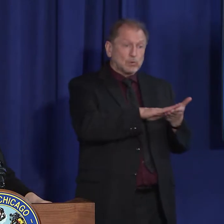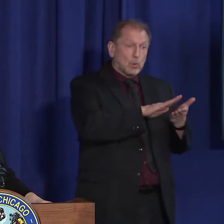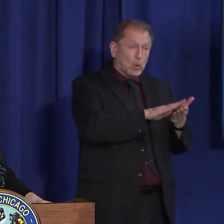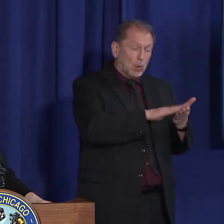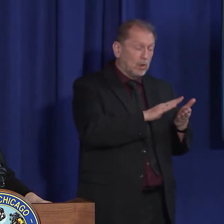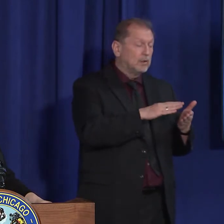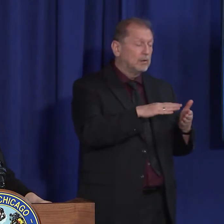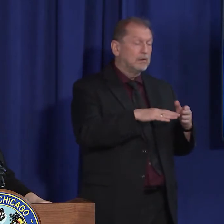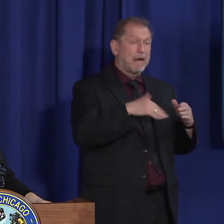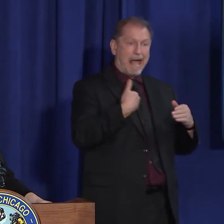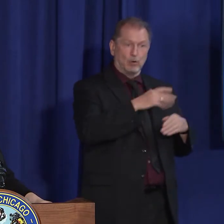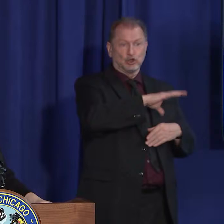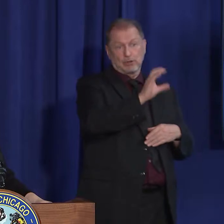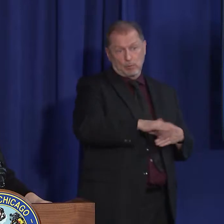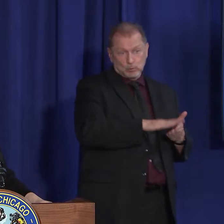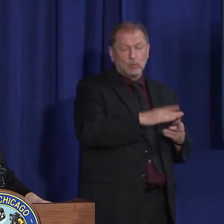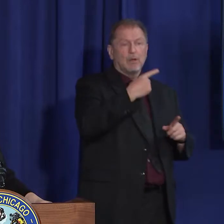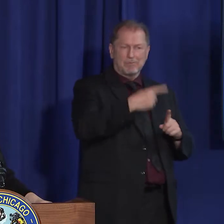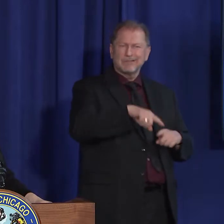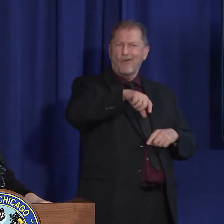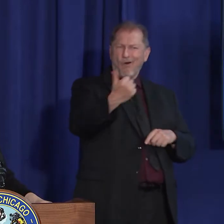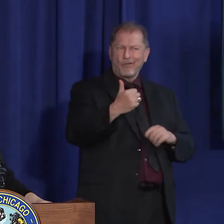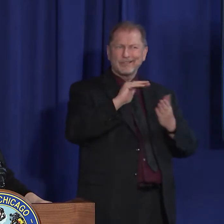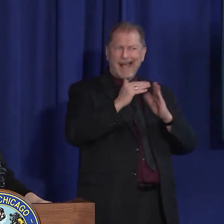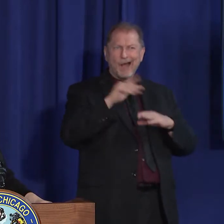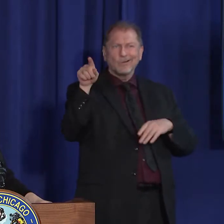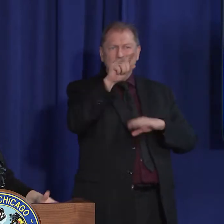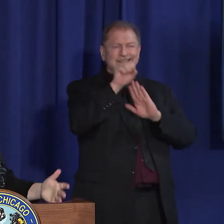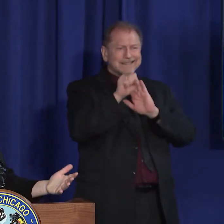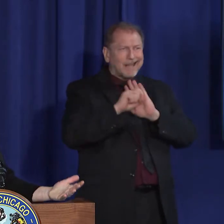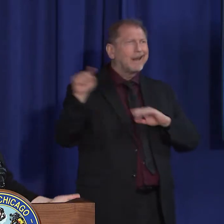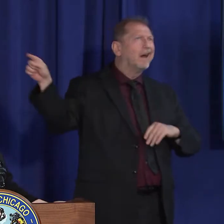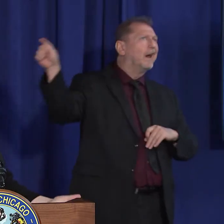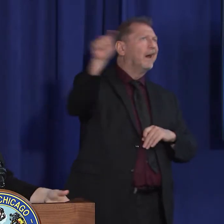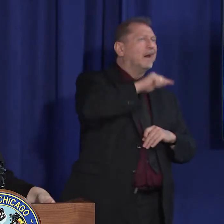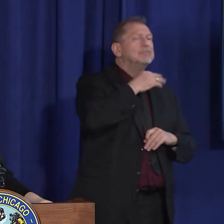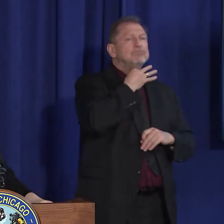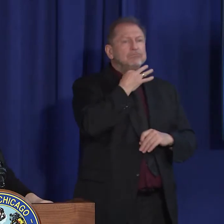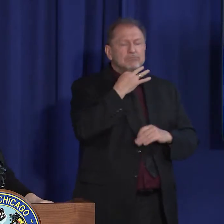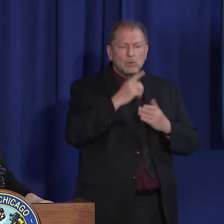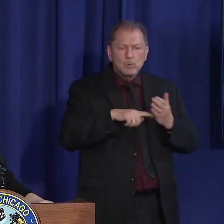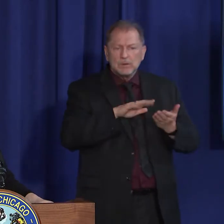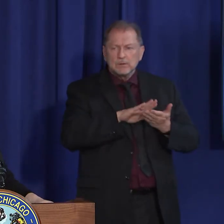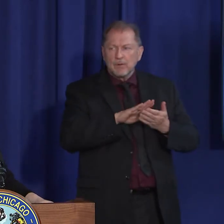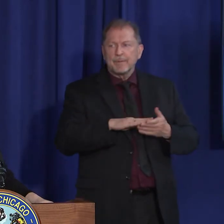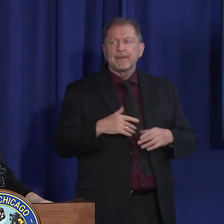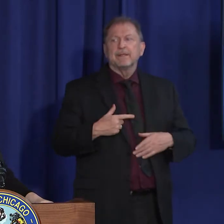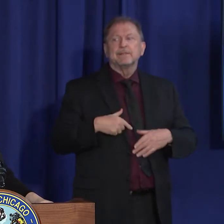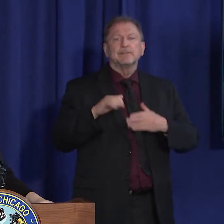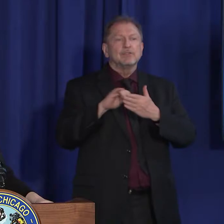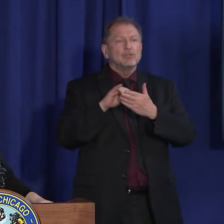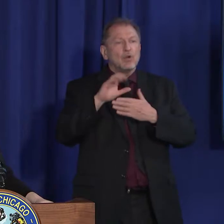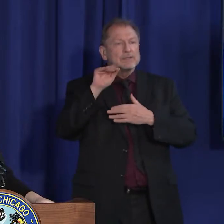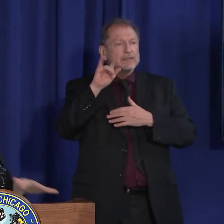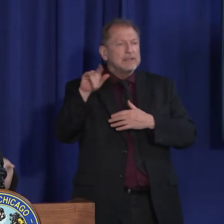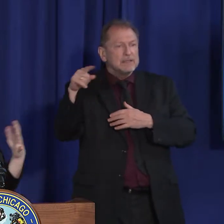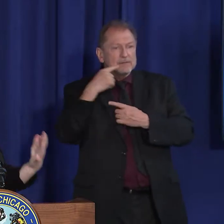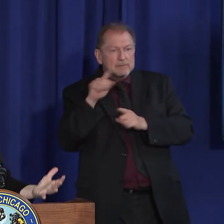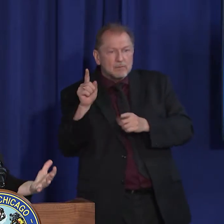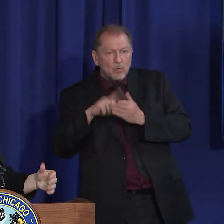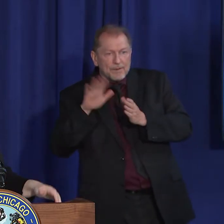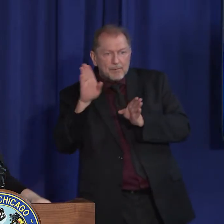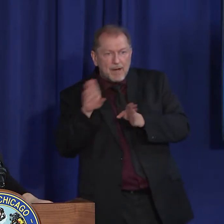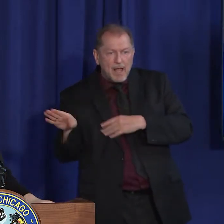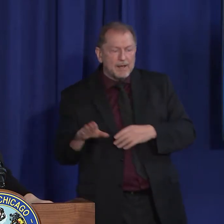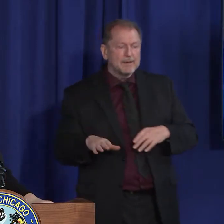schools across the city and across the country. Again, we do anticipate likely some newer CDC guidance coming shortly. I will tell you